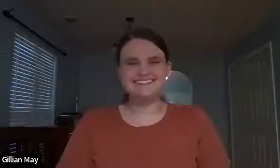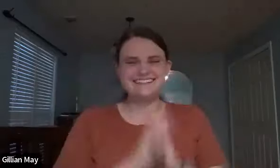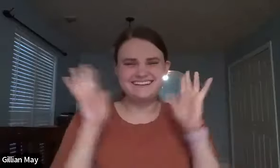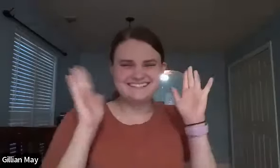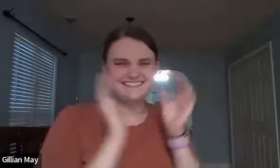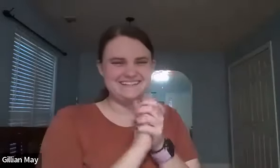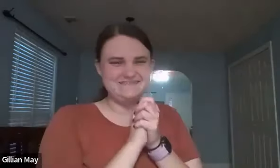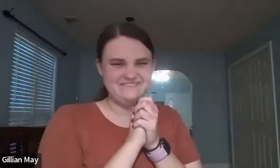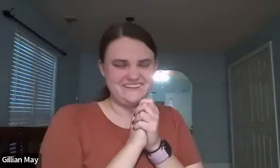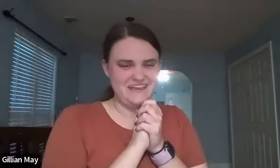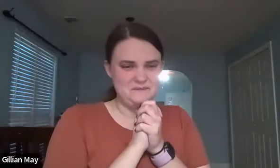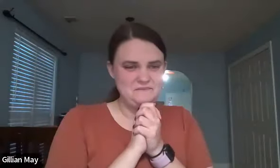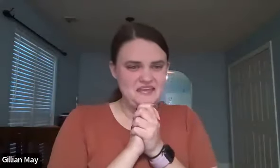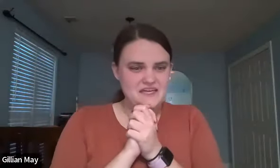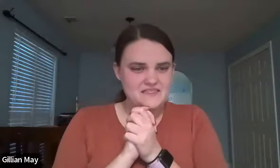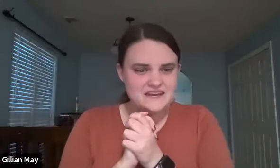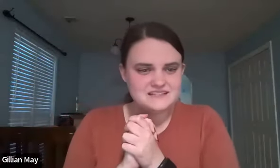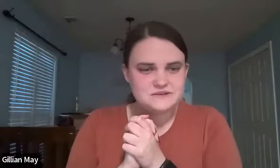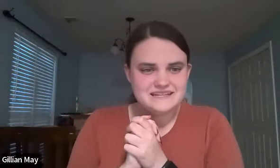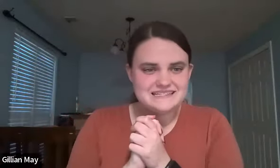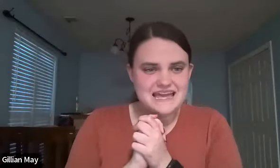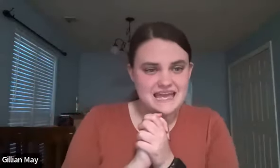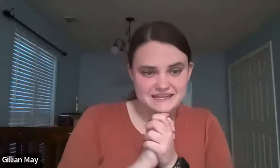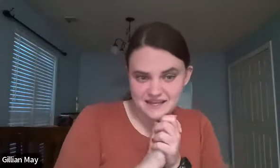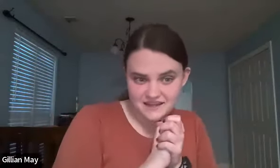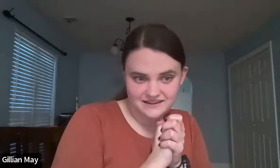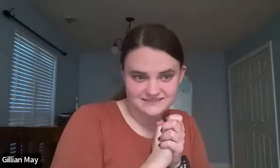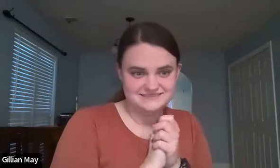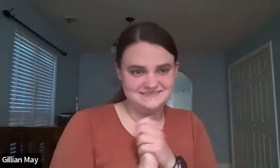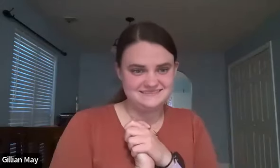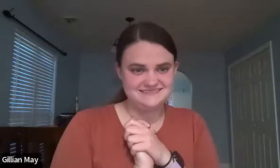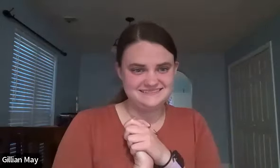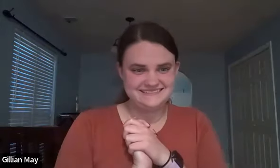Good. Awesome. Okay. The next one is Edna.